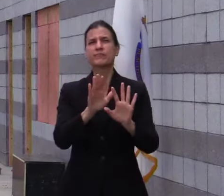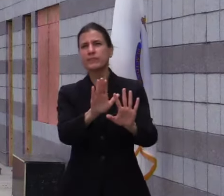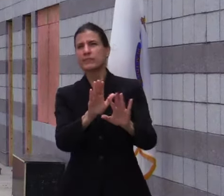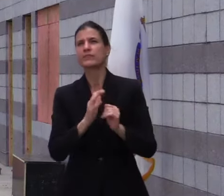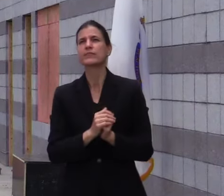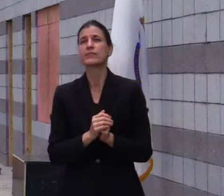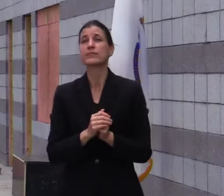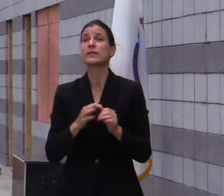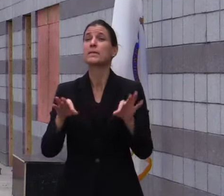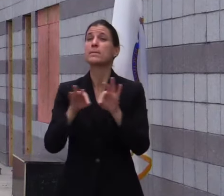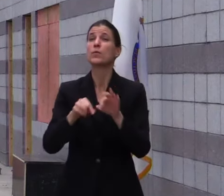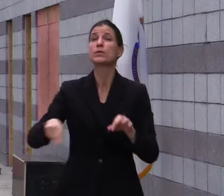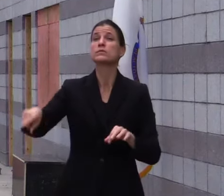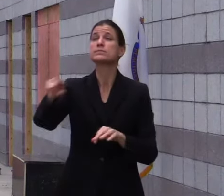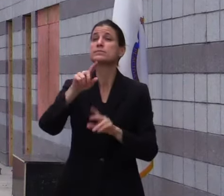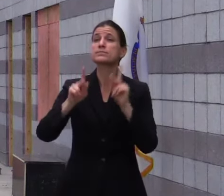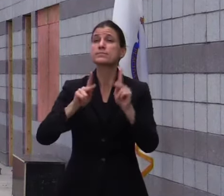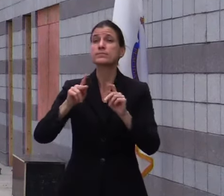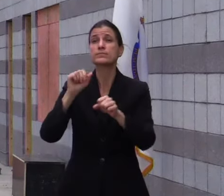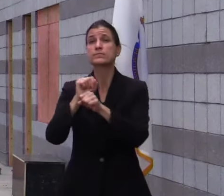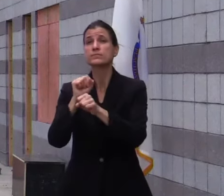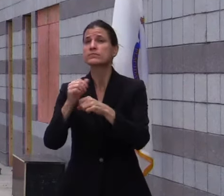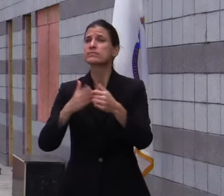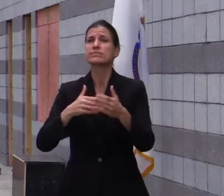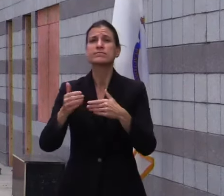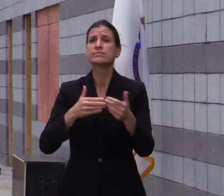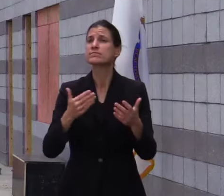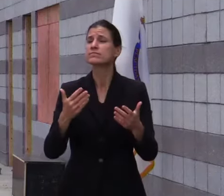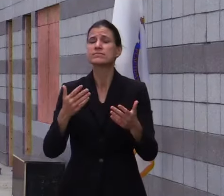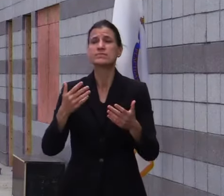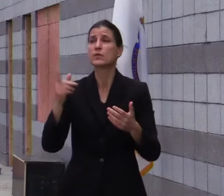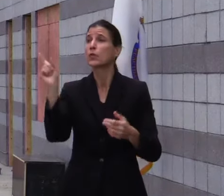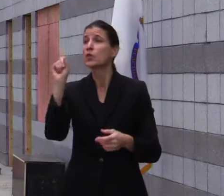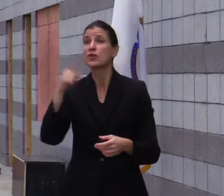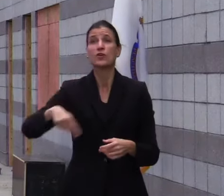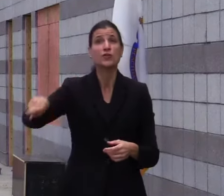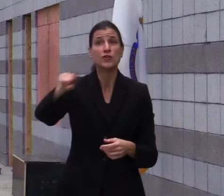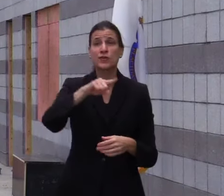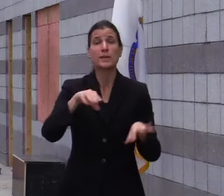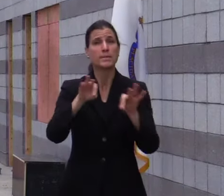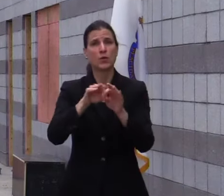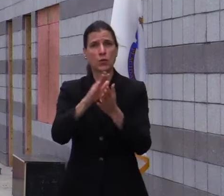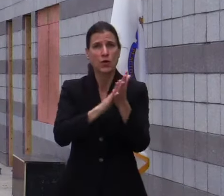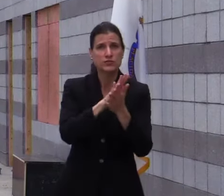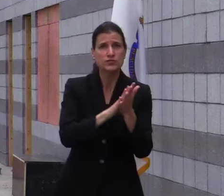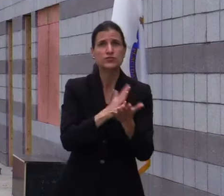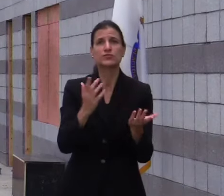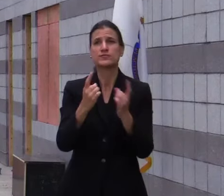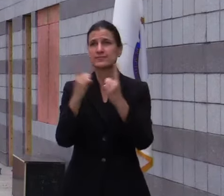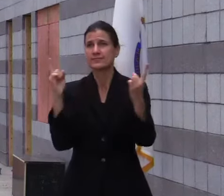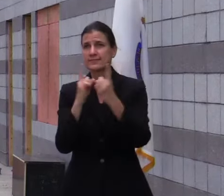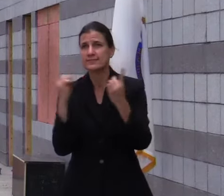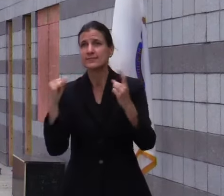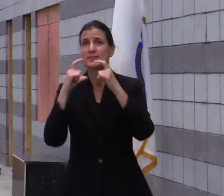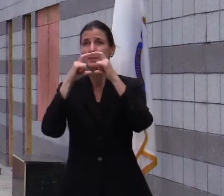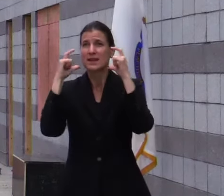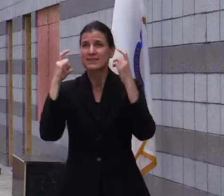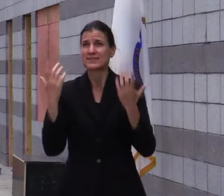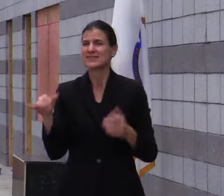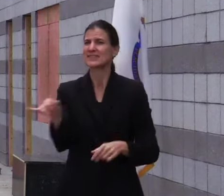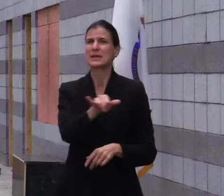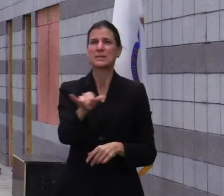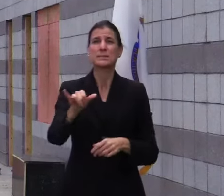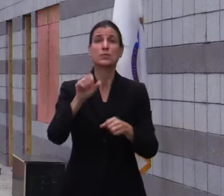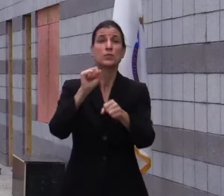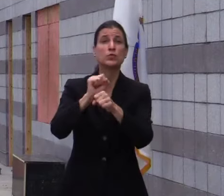and distancing, hand washing, hygiene, and the guidance and the advisories that we've issued to businesses and other employers, as well